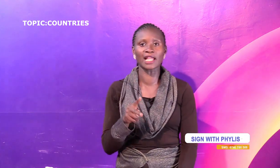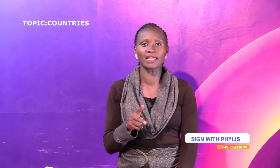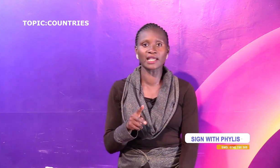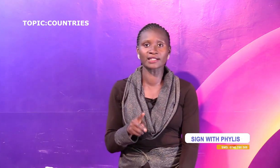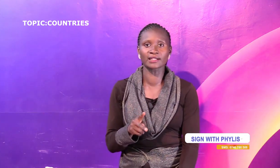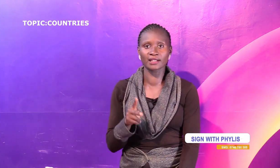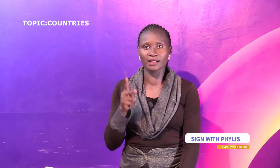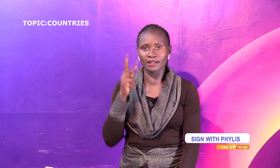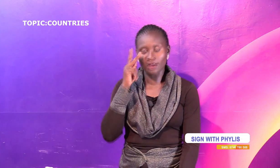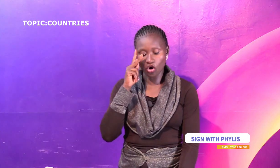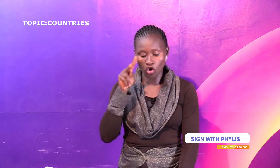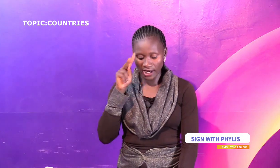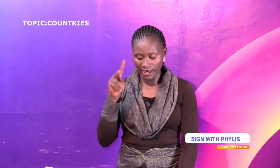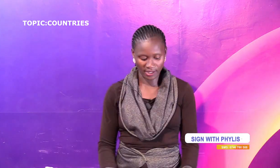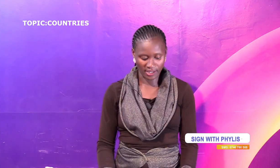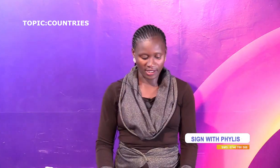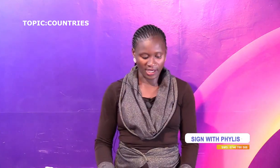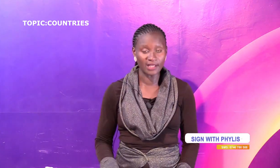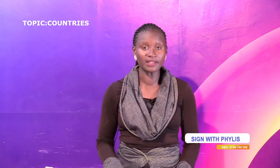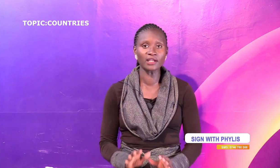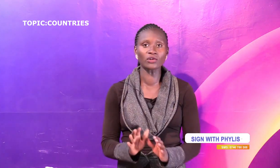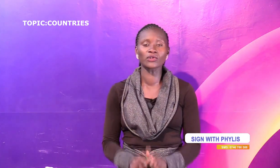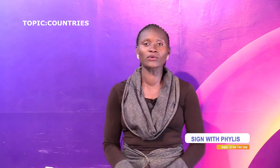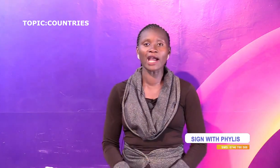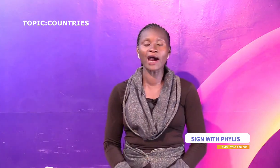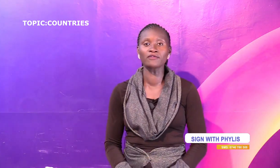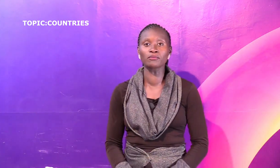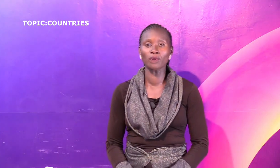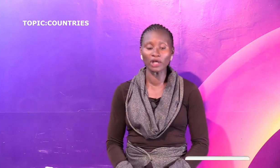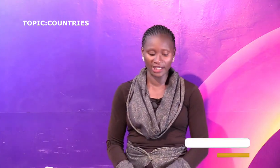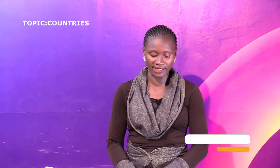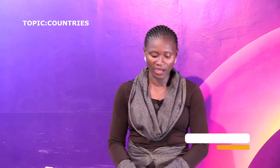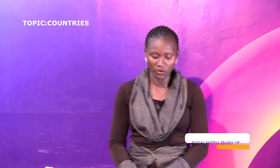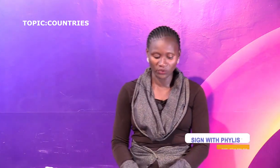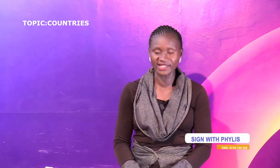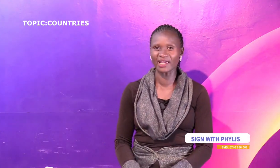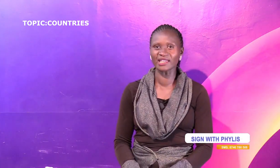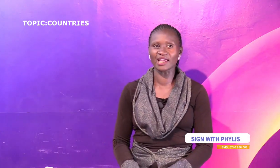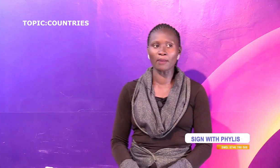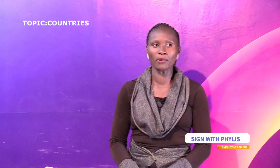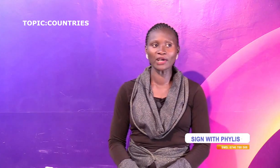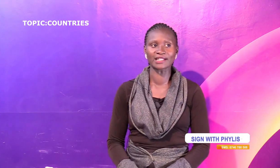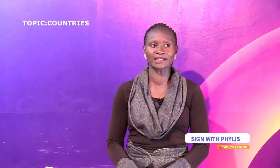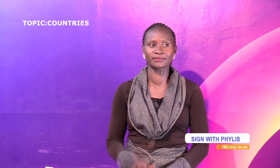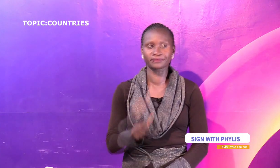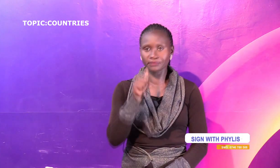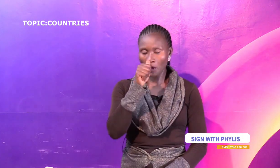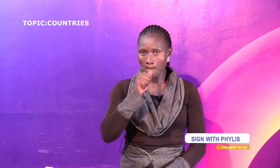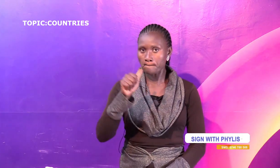that, Korea. And then also we have Poland. How do we sign Poland?